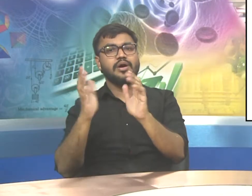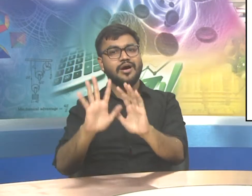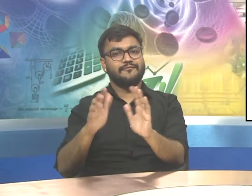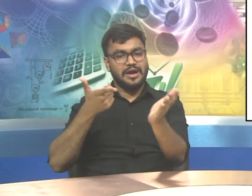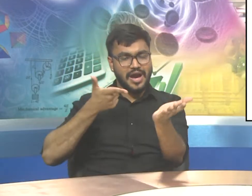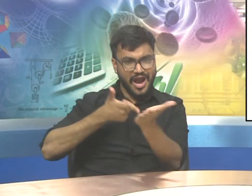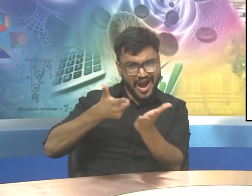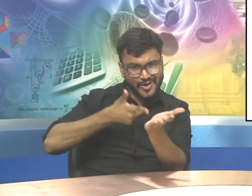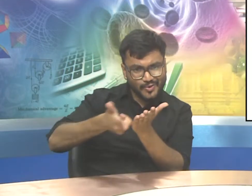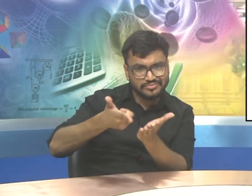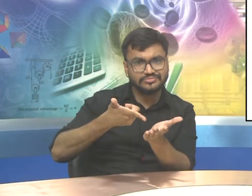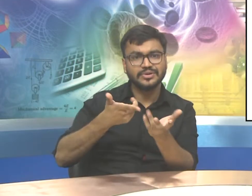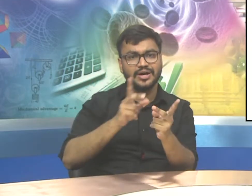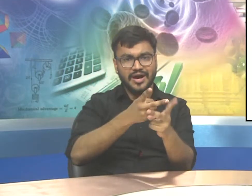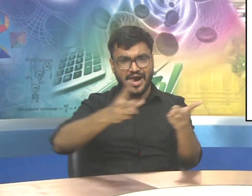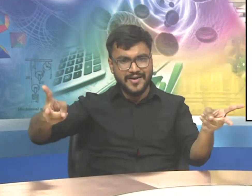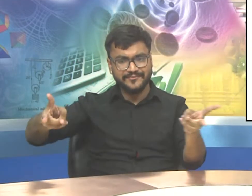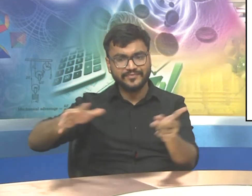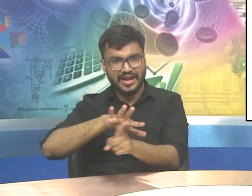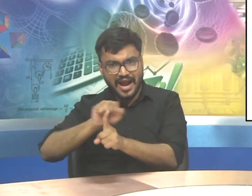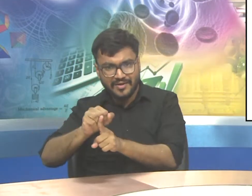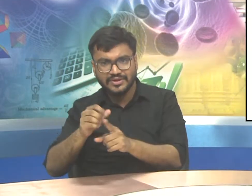and discovered fire.